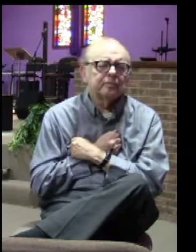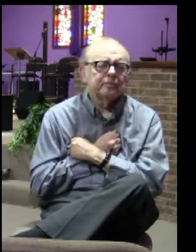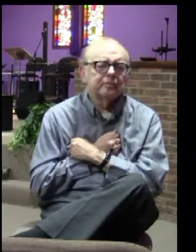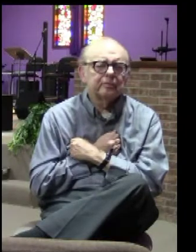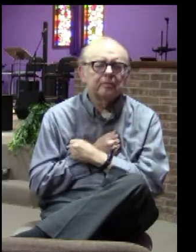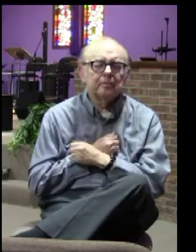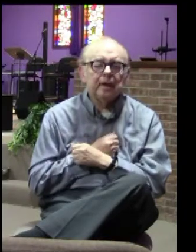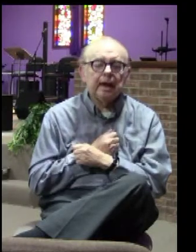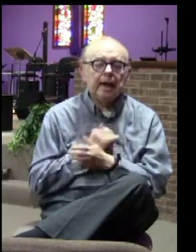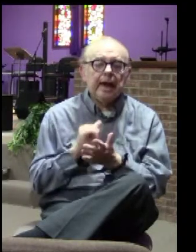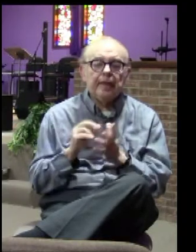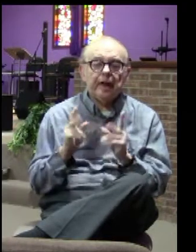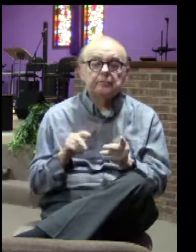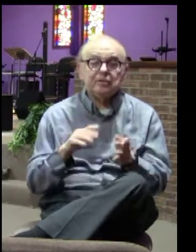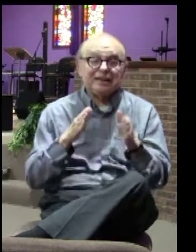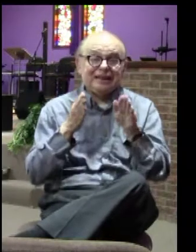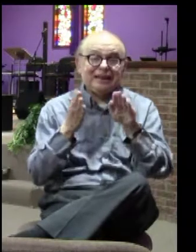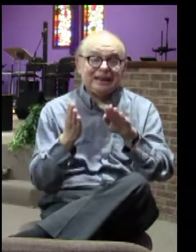and they died.